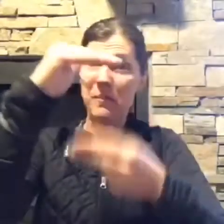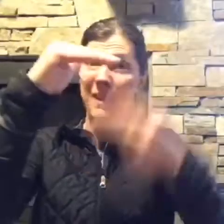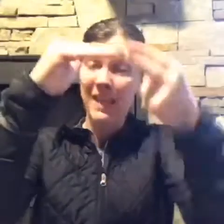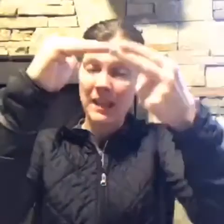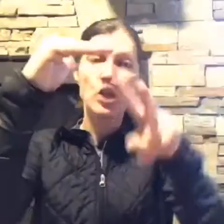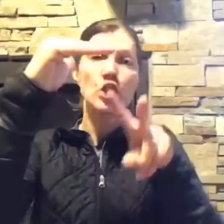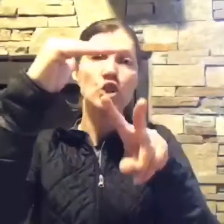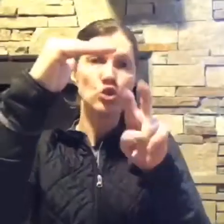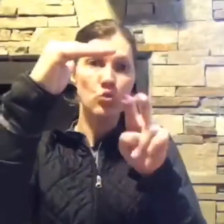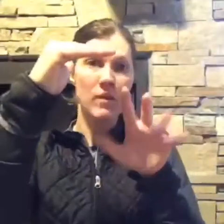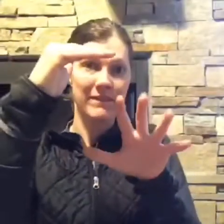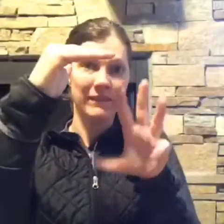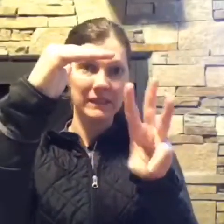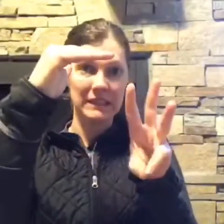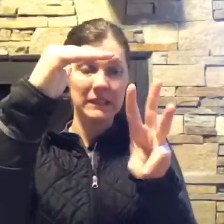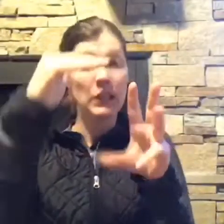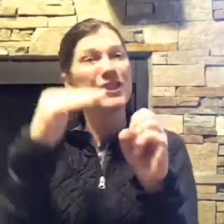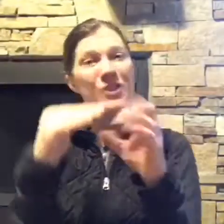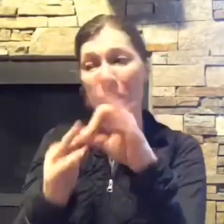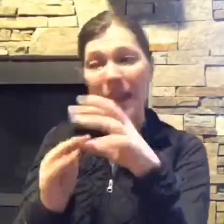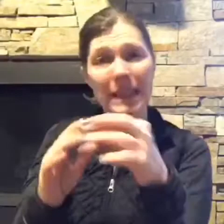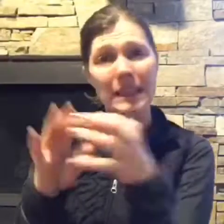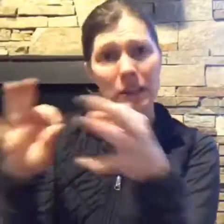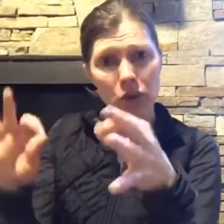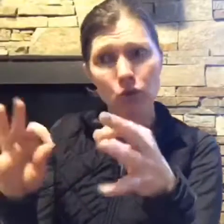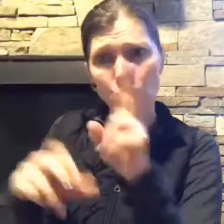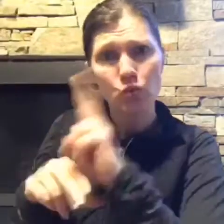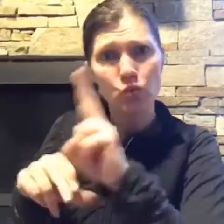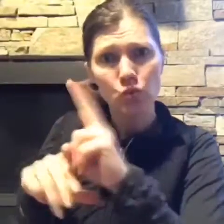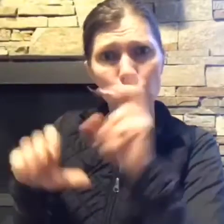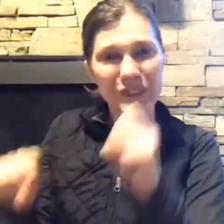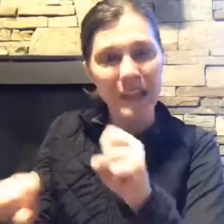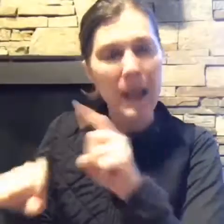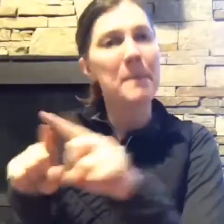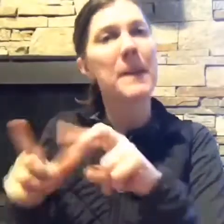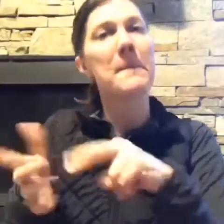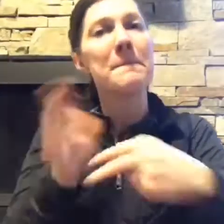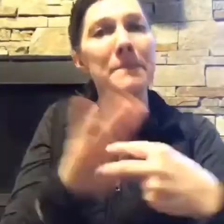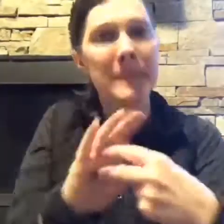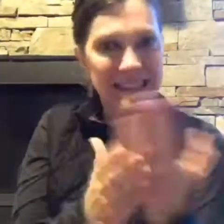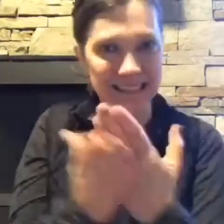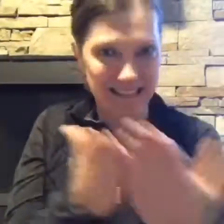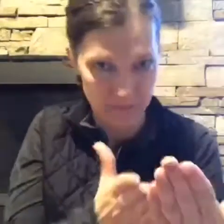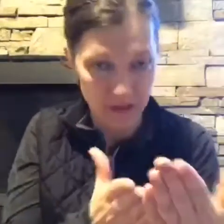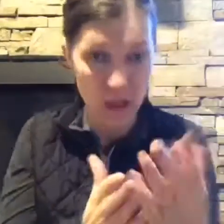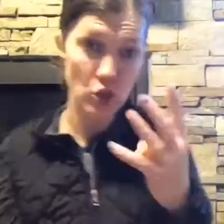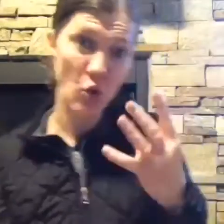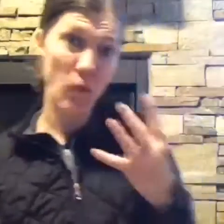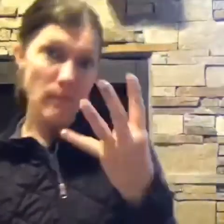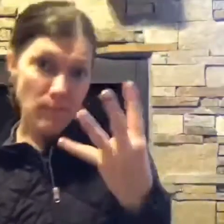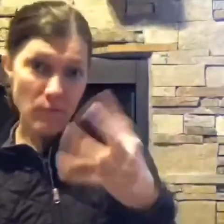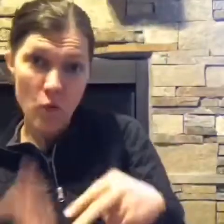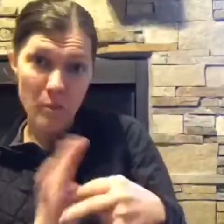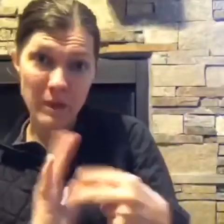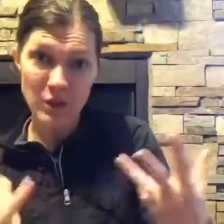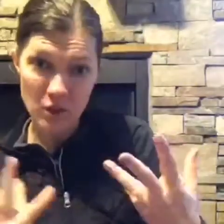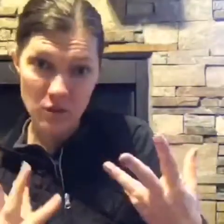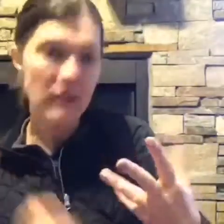something in word problems. Okay, so my vertex is 4, 256, which meant this firework got to